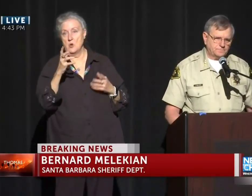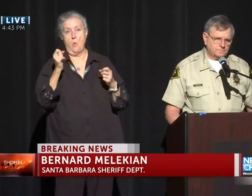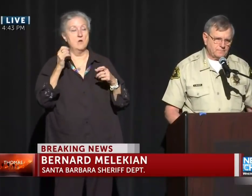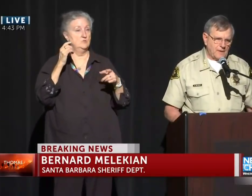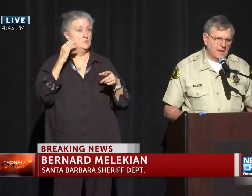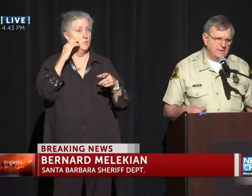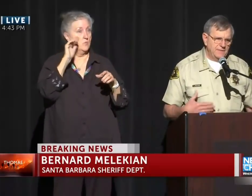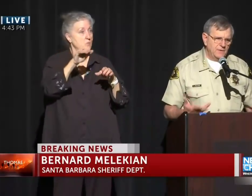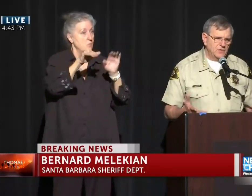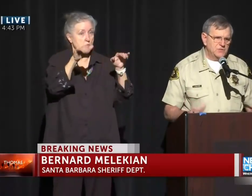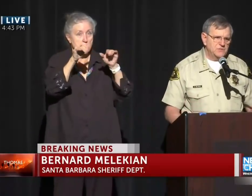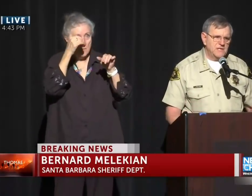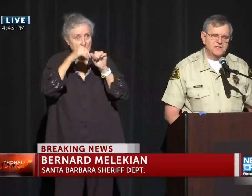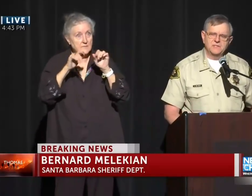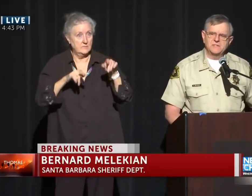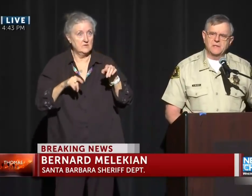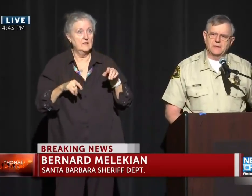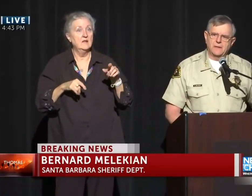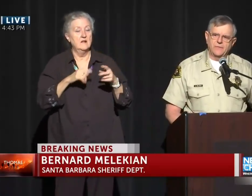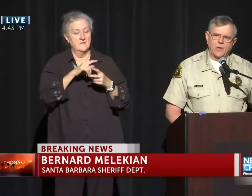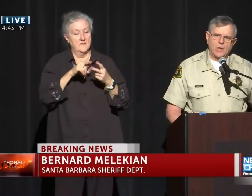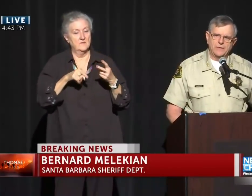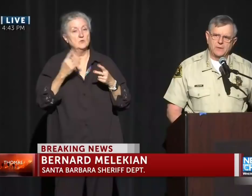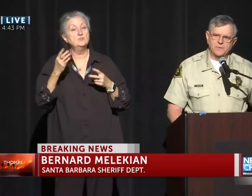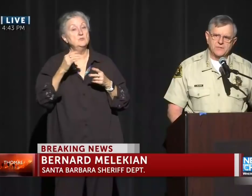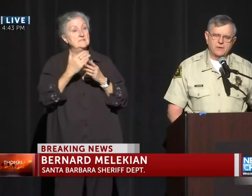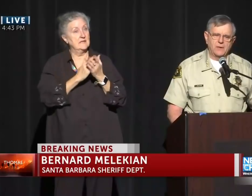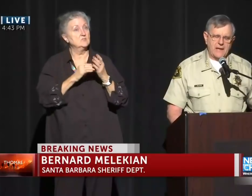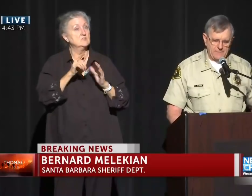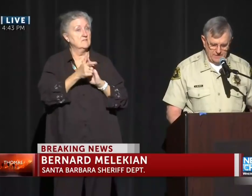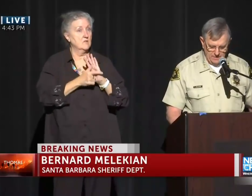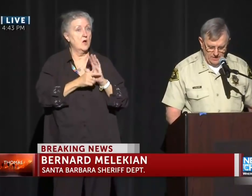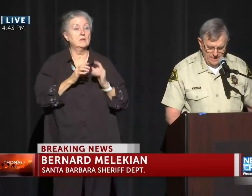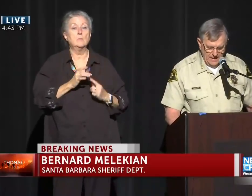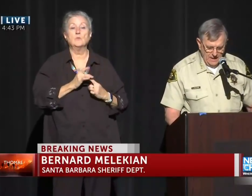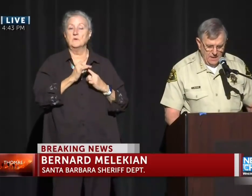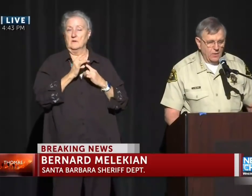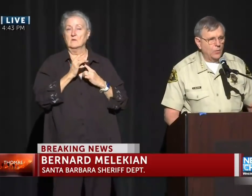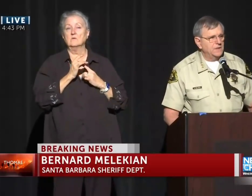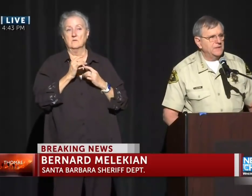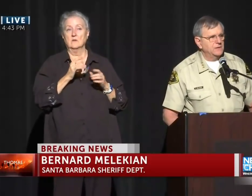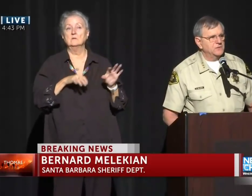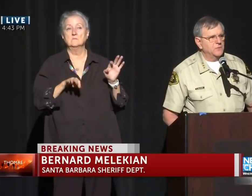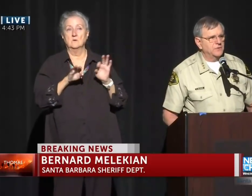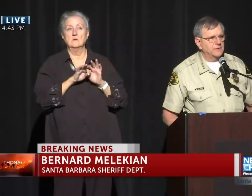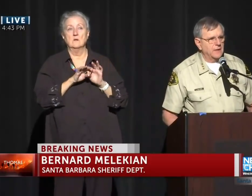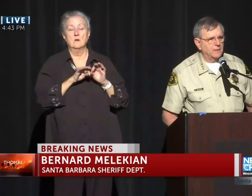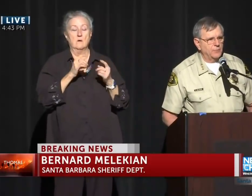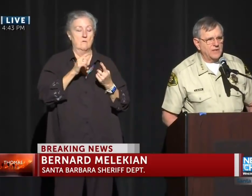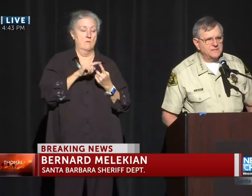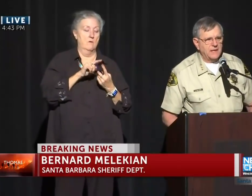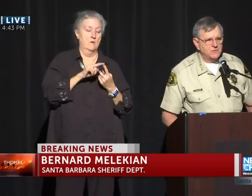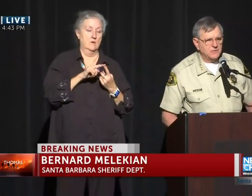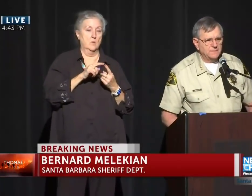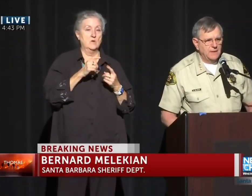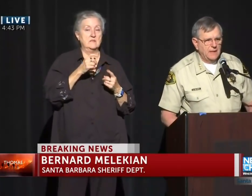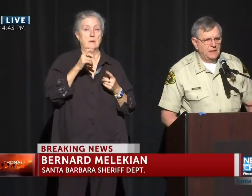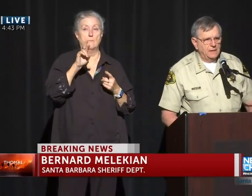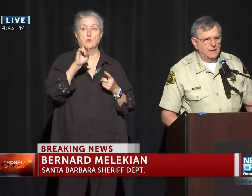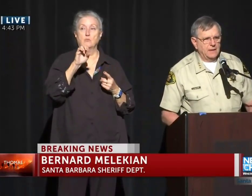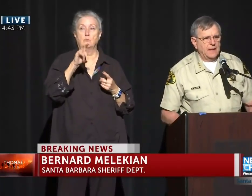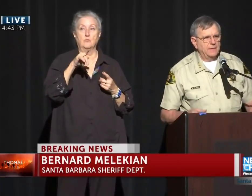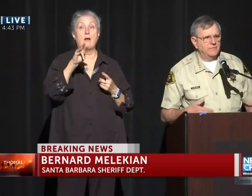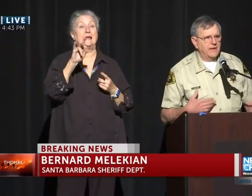people that there are two sections of the law that are particularly applicable. One deals with price